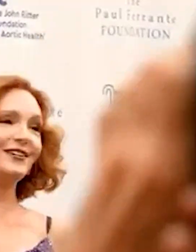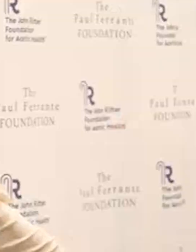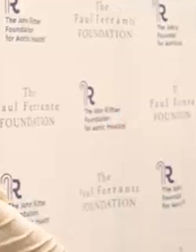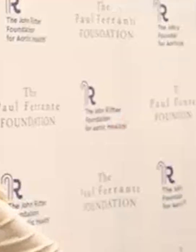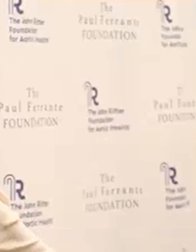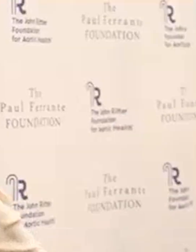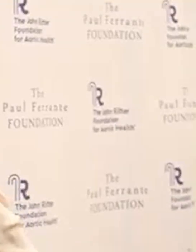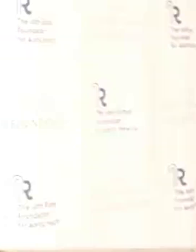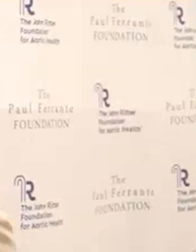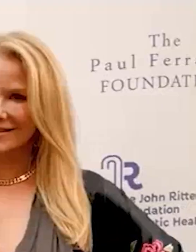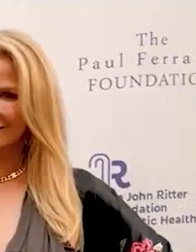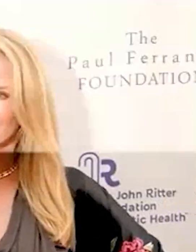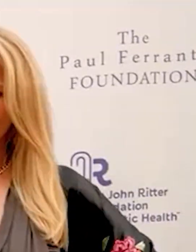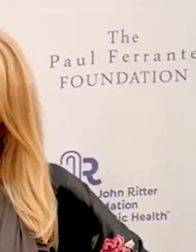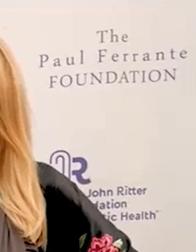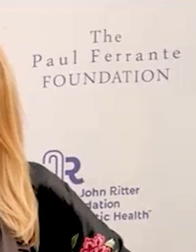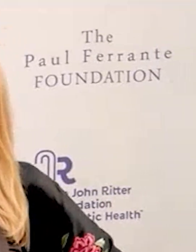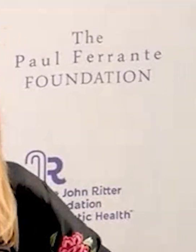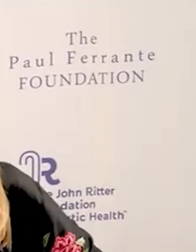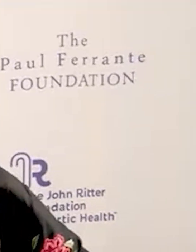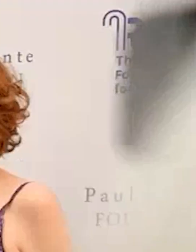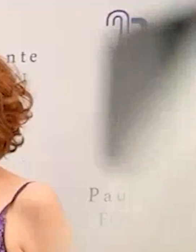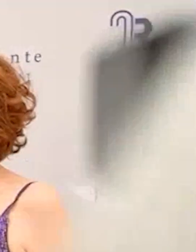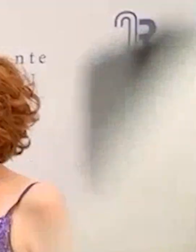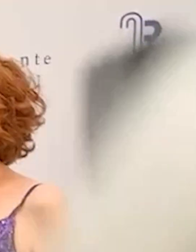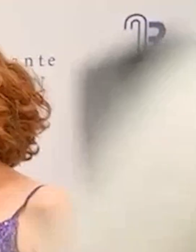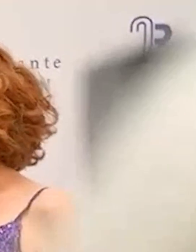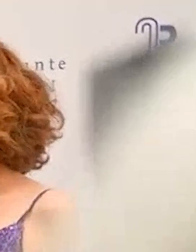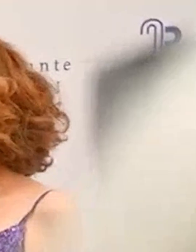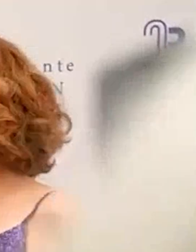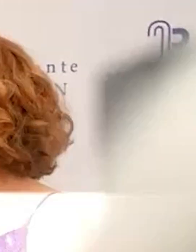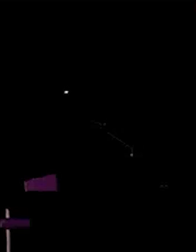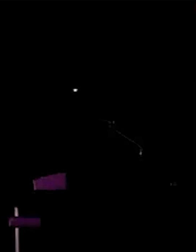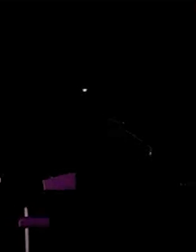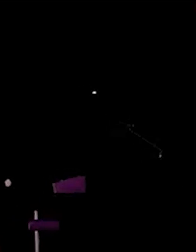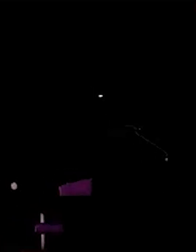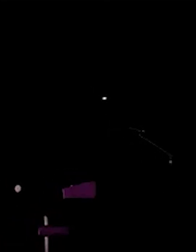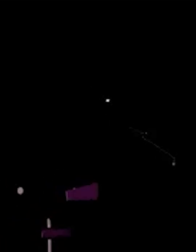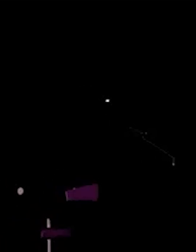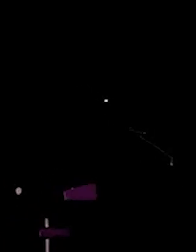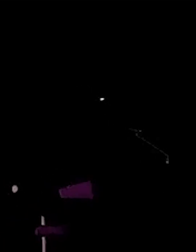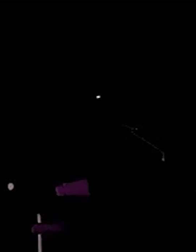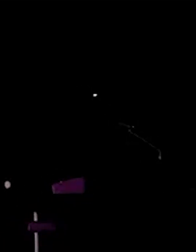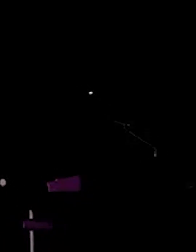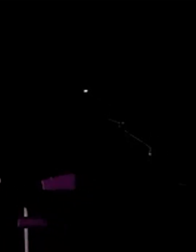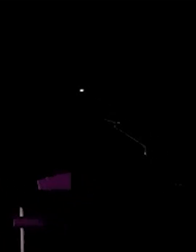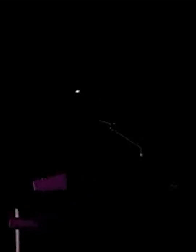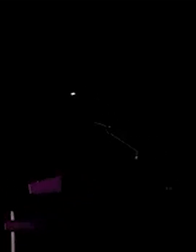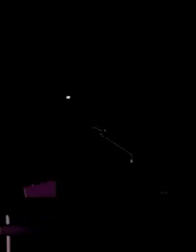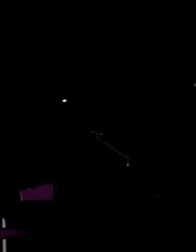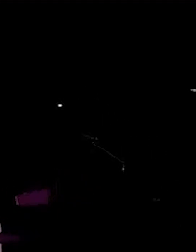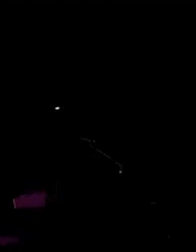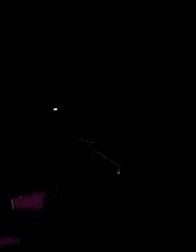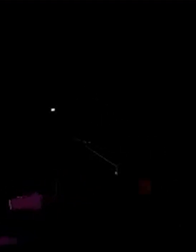I want to thank everyone for coming. It's a very special event, and I want to thank the Ritter family for the years and years and all